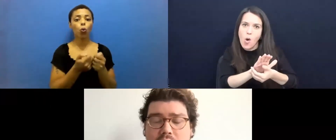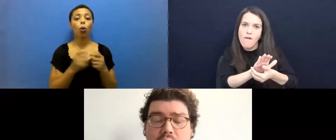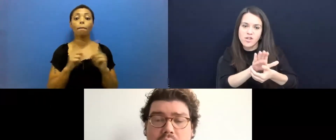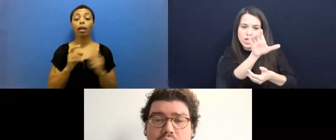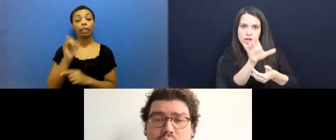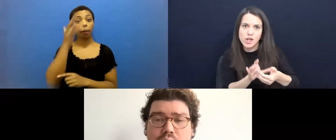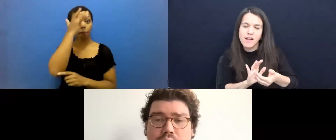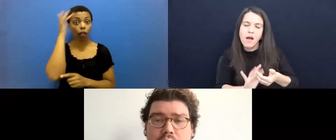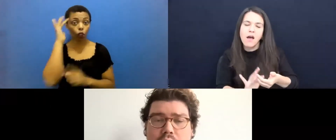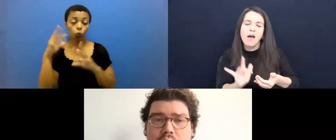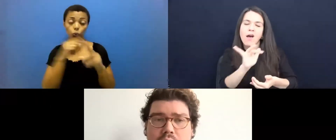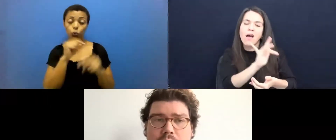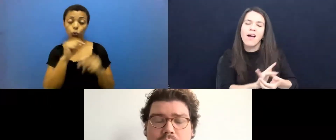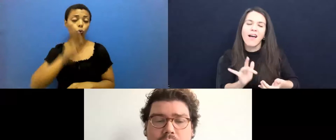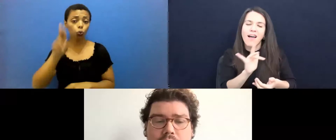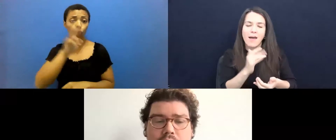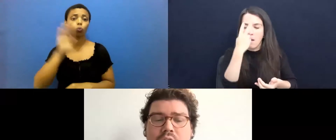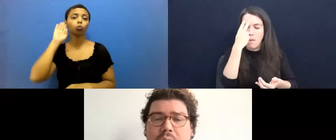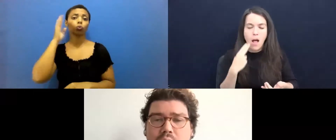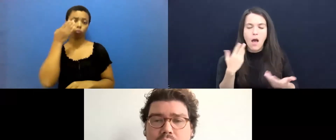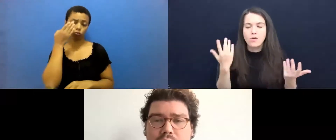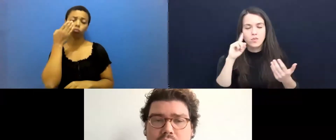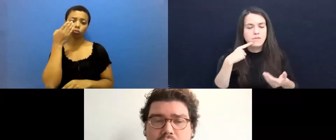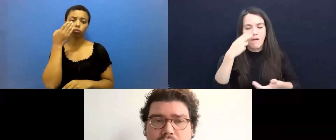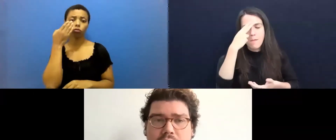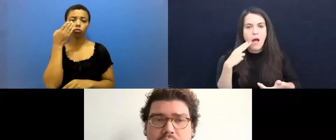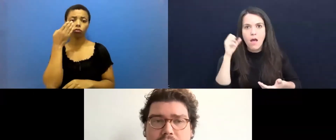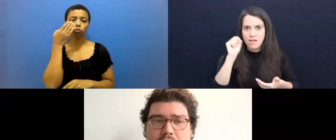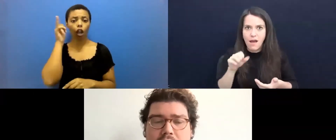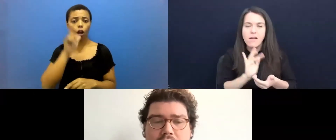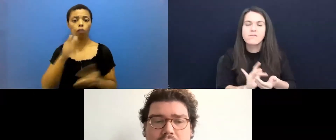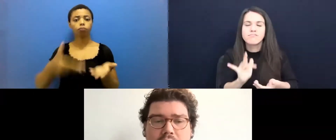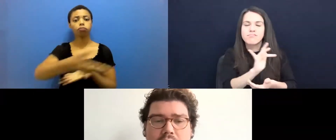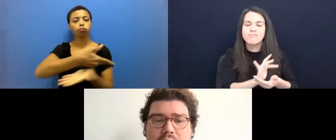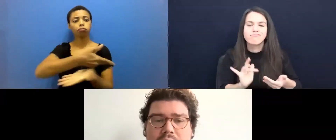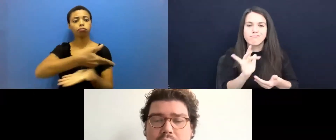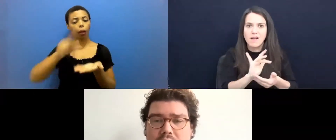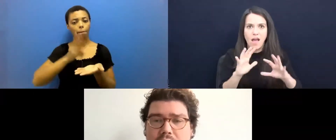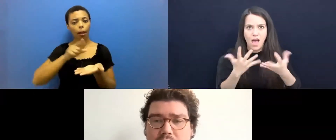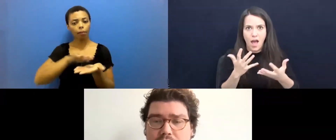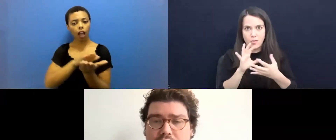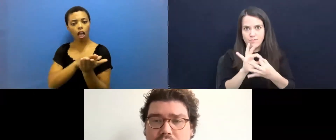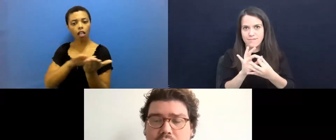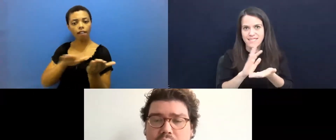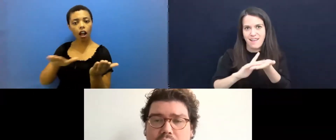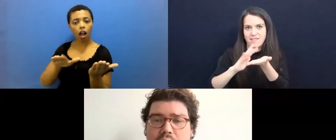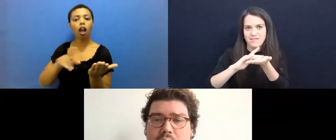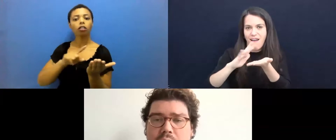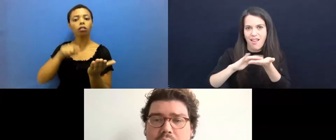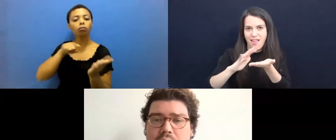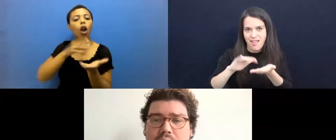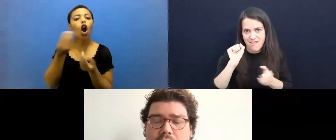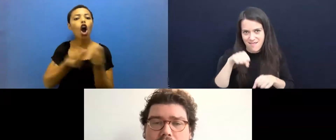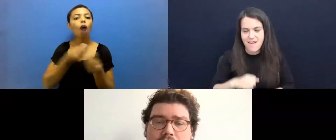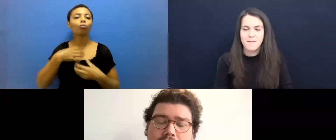as well to interact with the interface by tactile exploration.